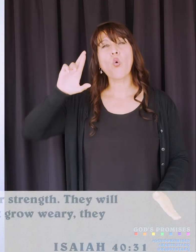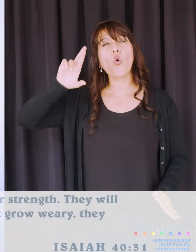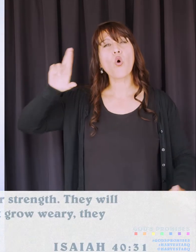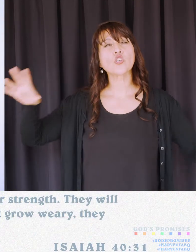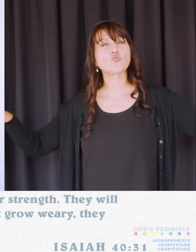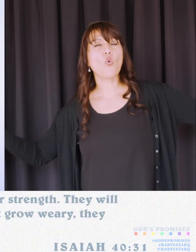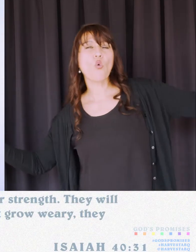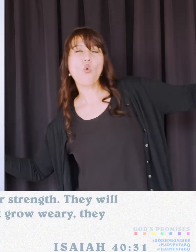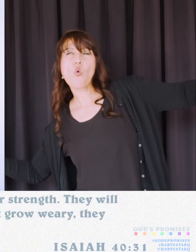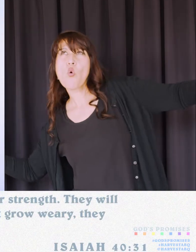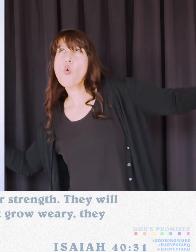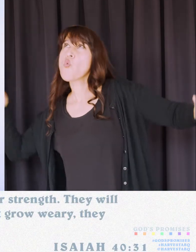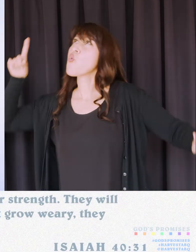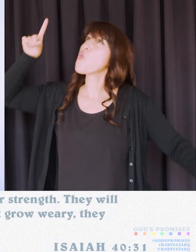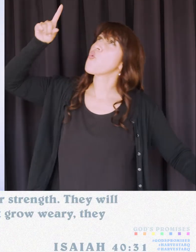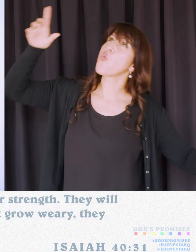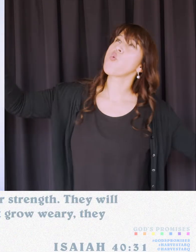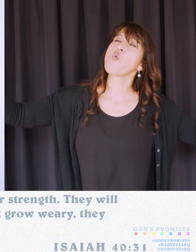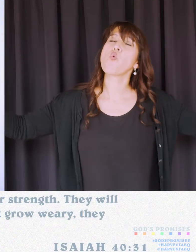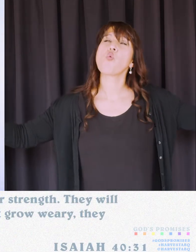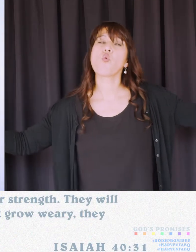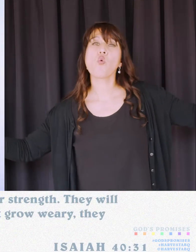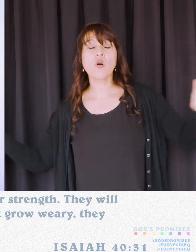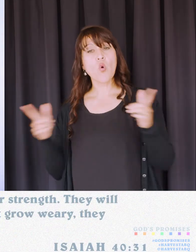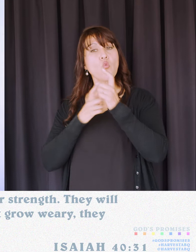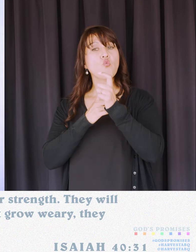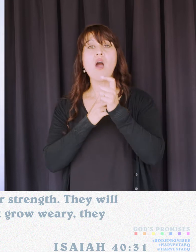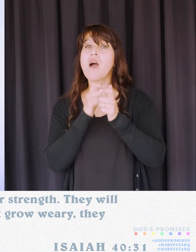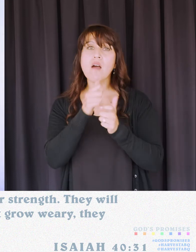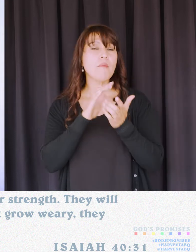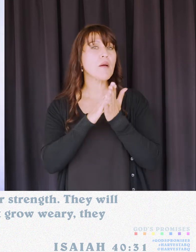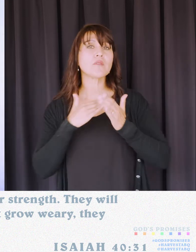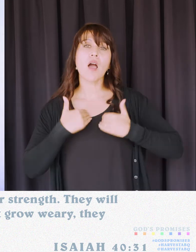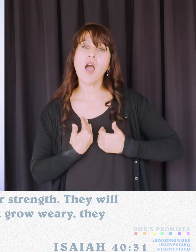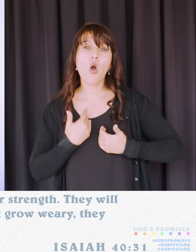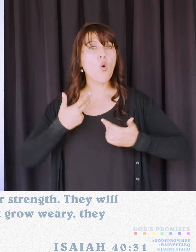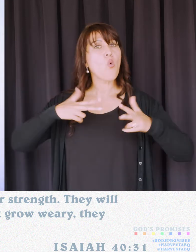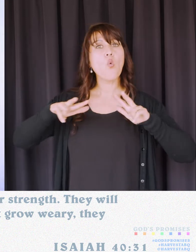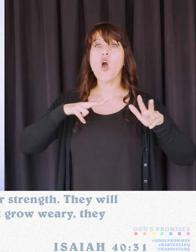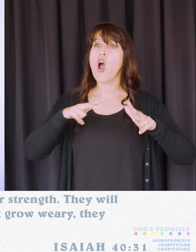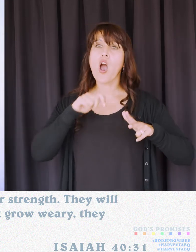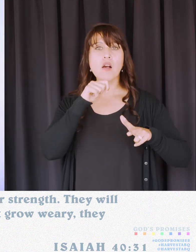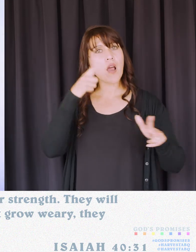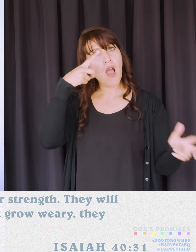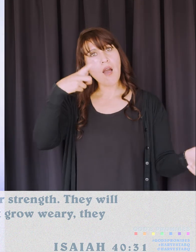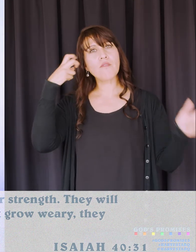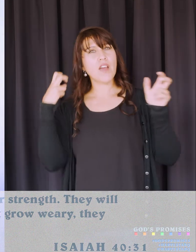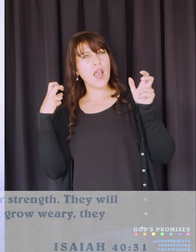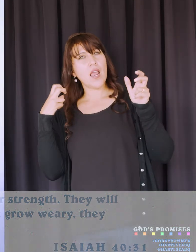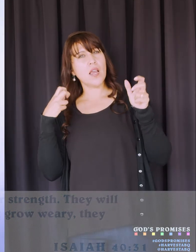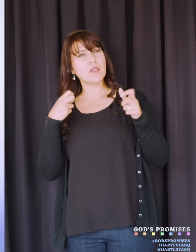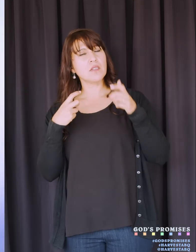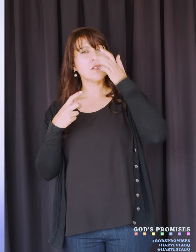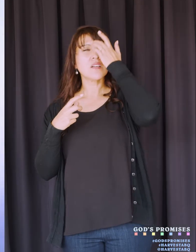It says they'll soar on wings like eagles. They will run and not grow weary. You'll walk and not be faint. Now, this